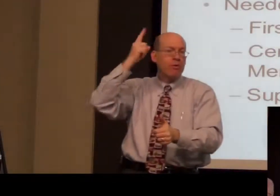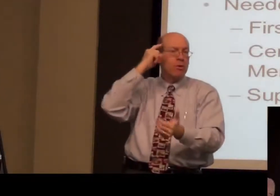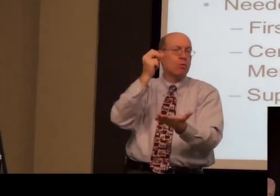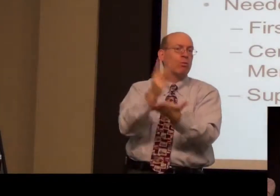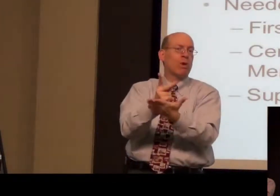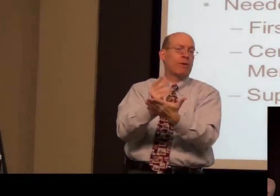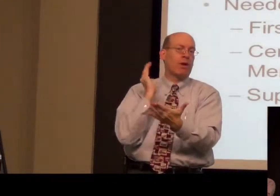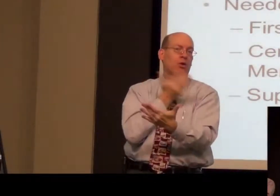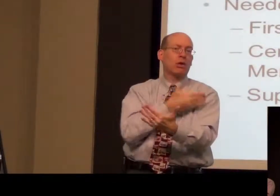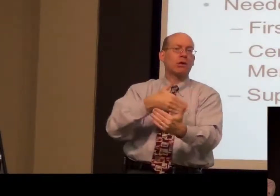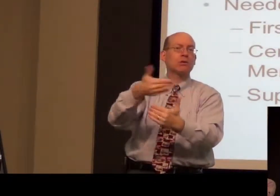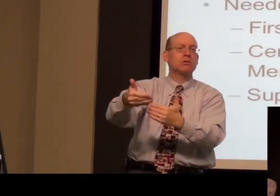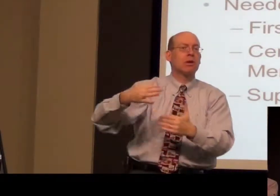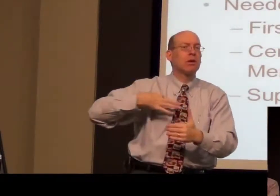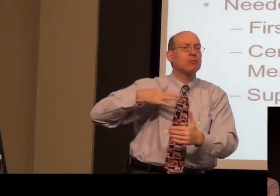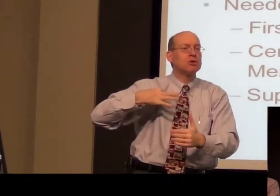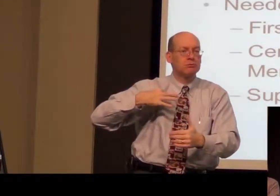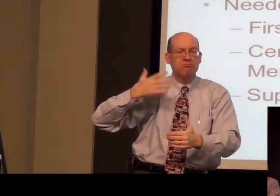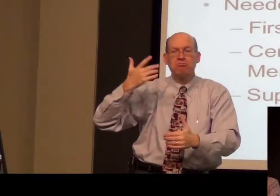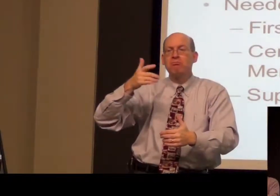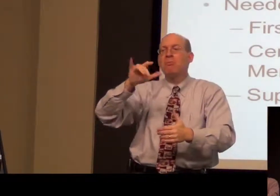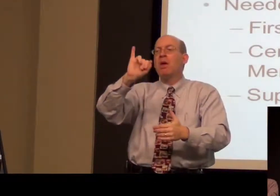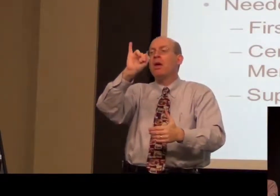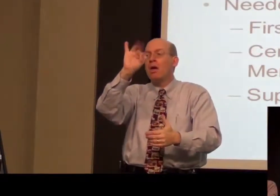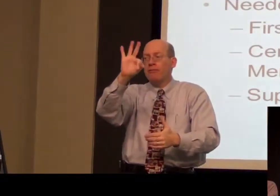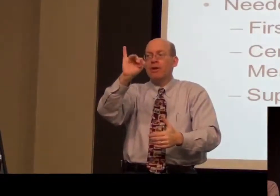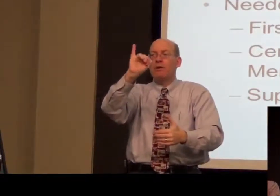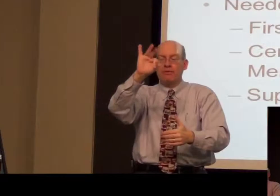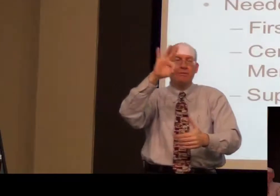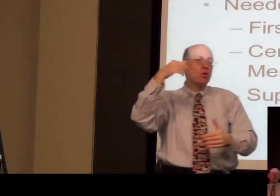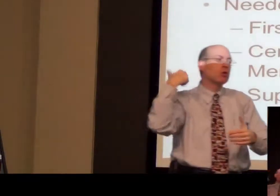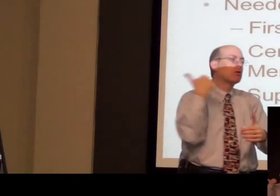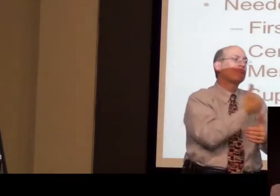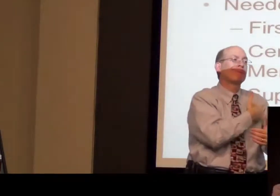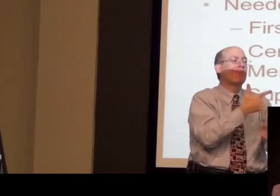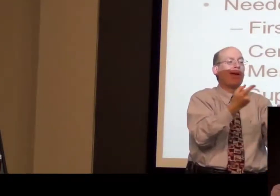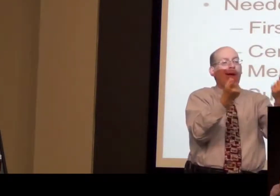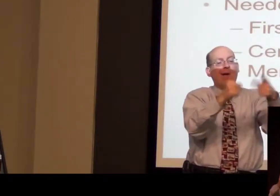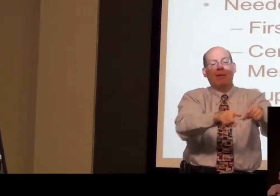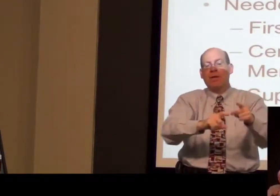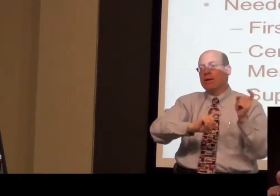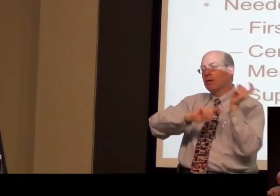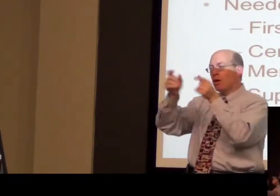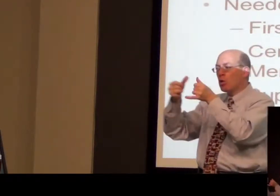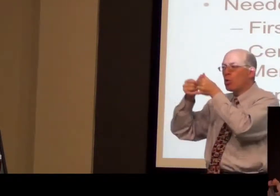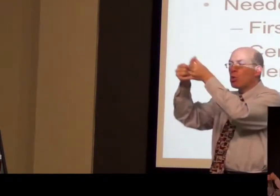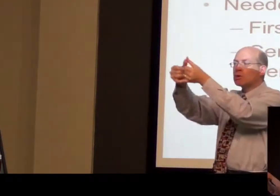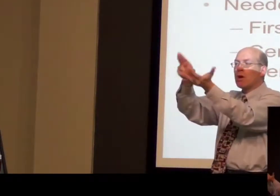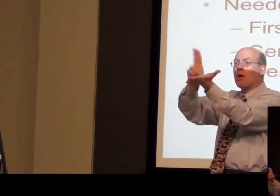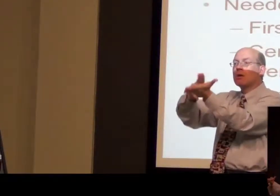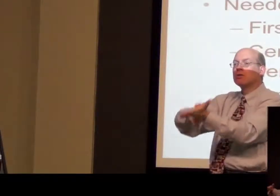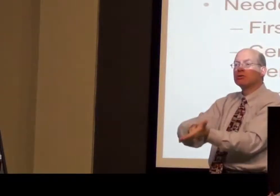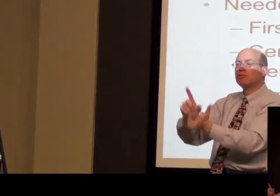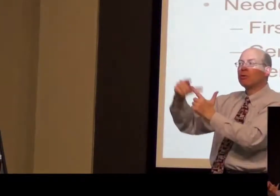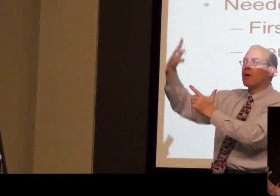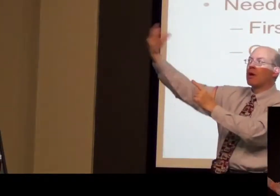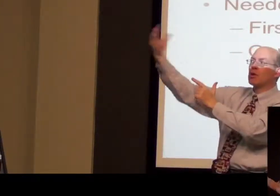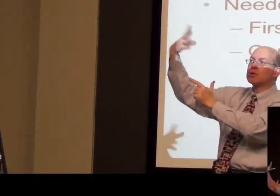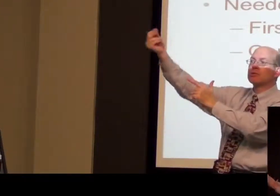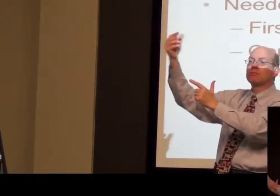be easier for us to get approval next time we want to apply for tax exempt bonds. But if, let's say, we awarded the